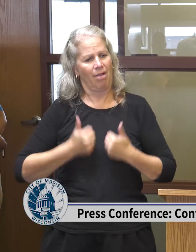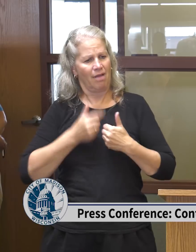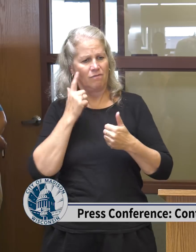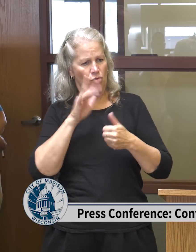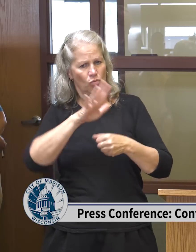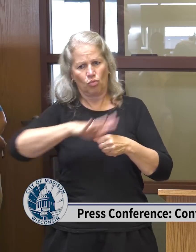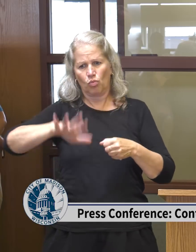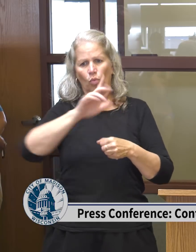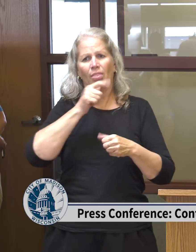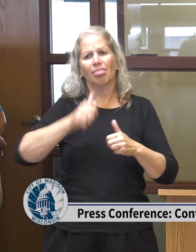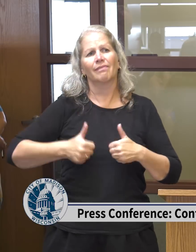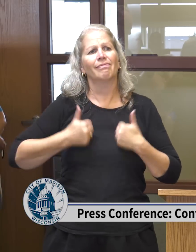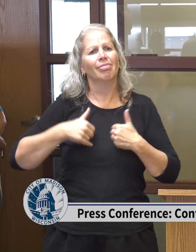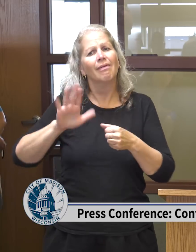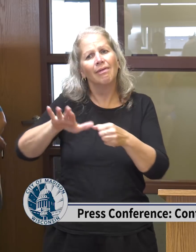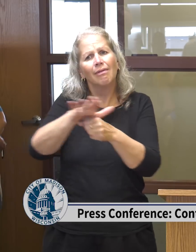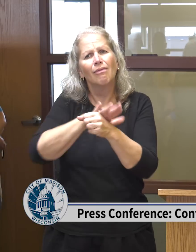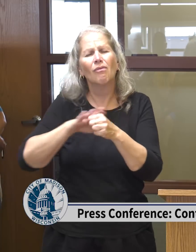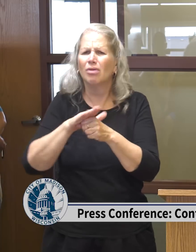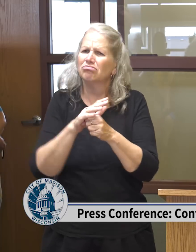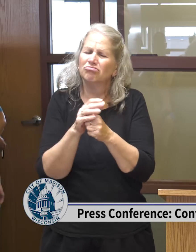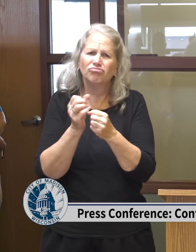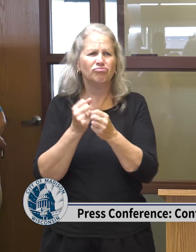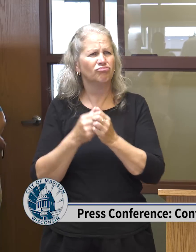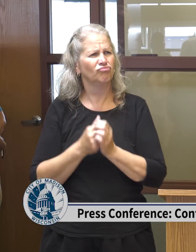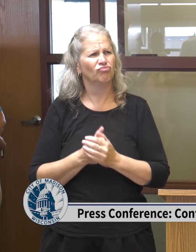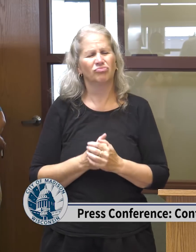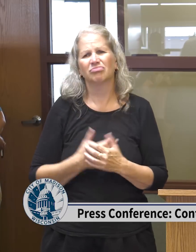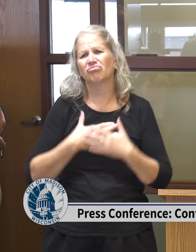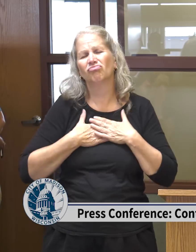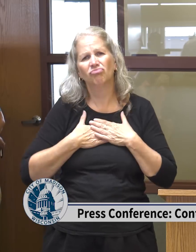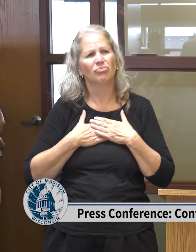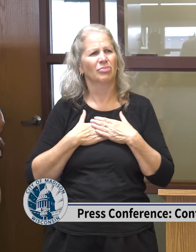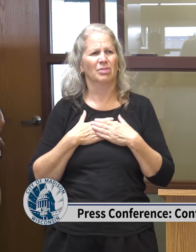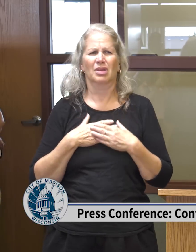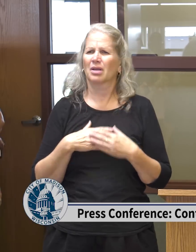you know, that's always been part of Madison and Dane County.